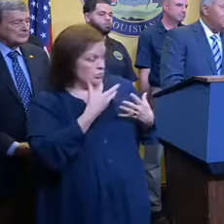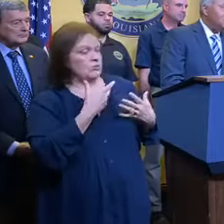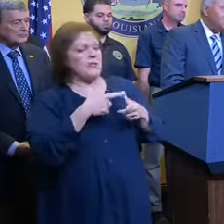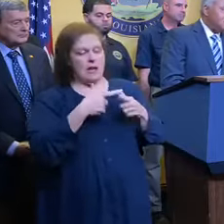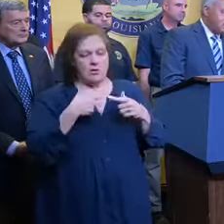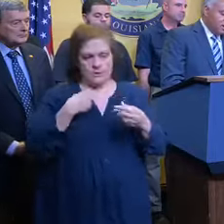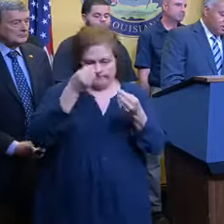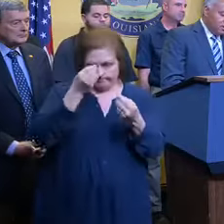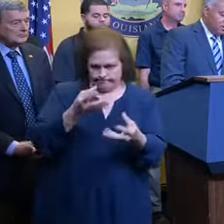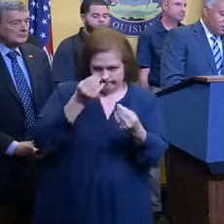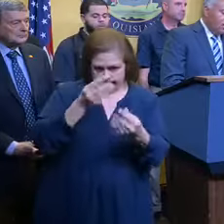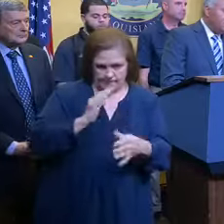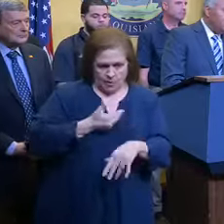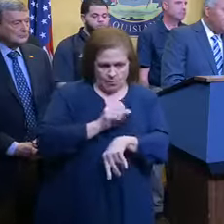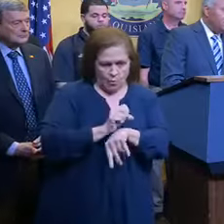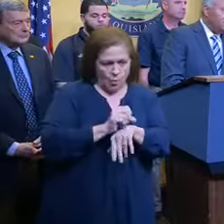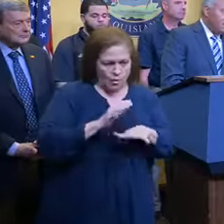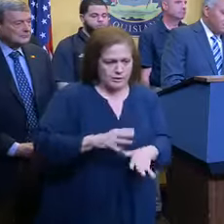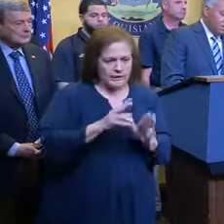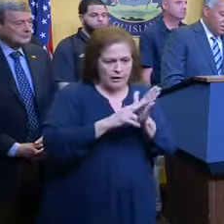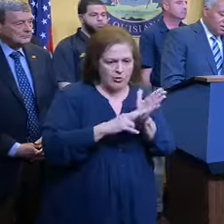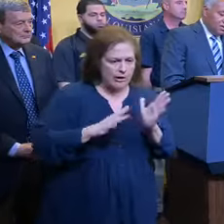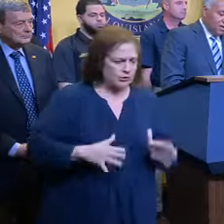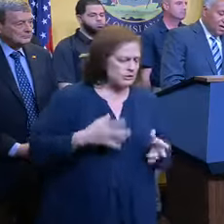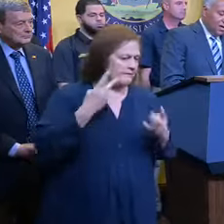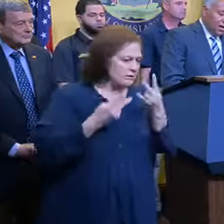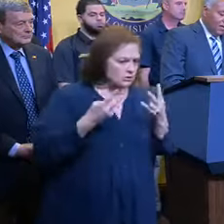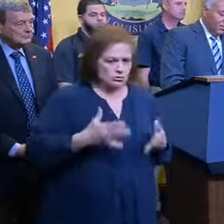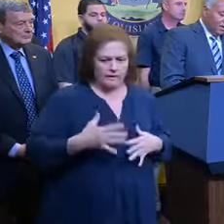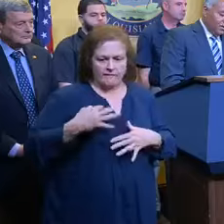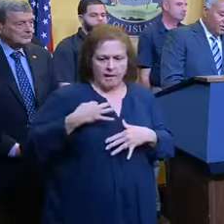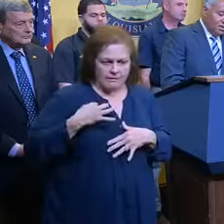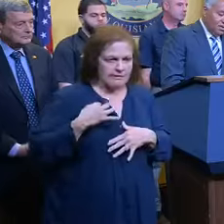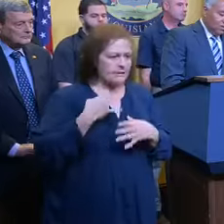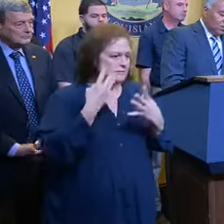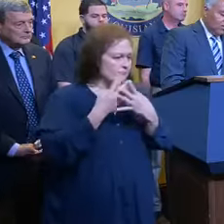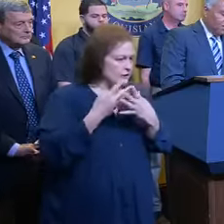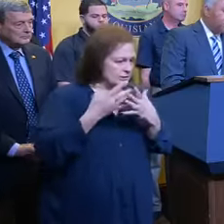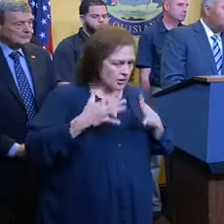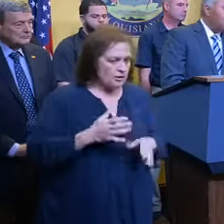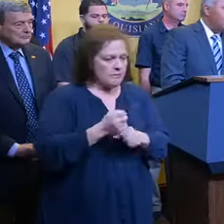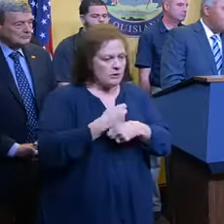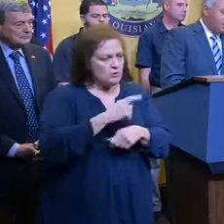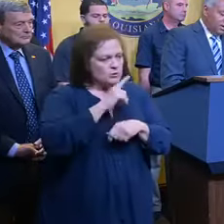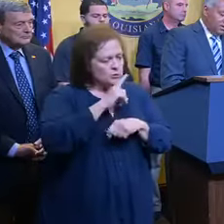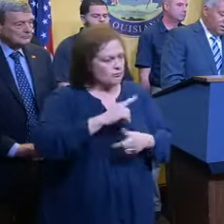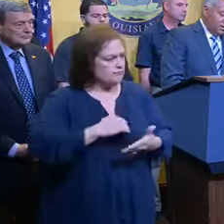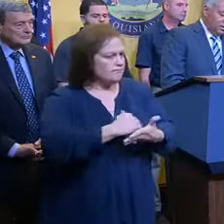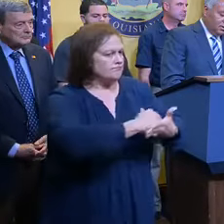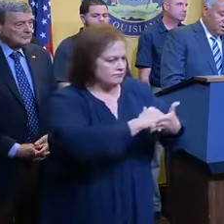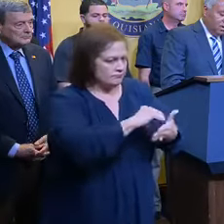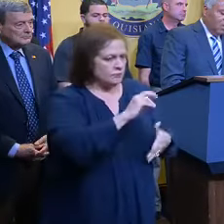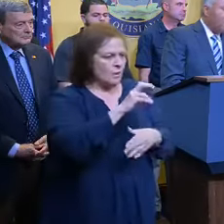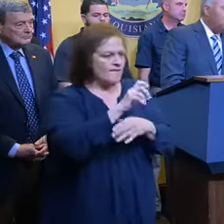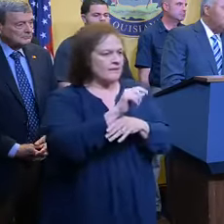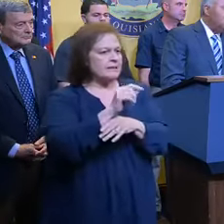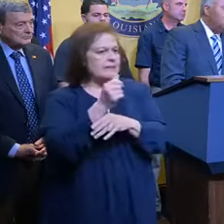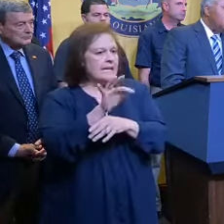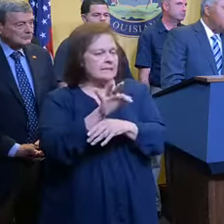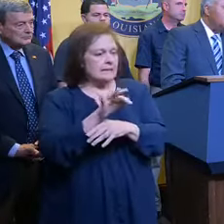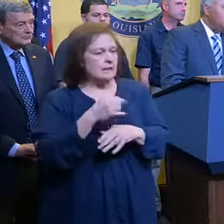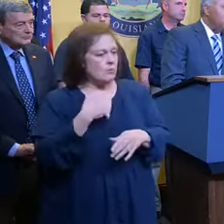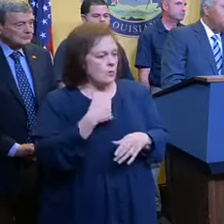employees, contractors, visitors, volunteers, and inmates to prevent the spread of COVID-19. We are